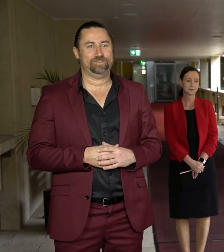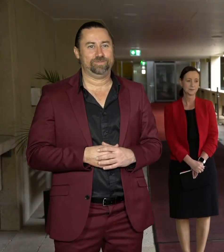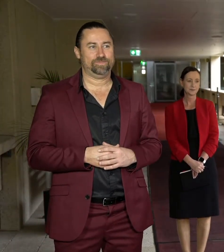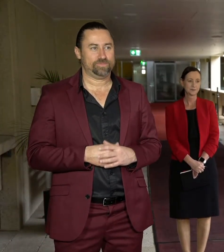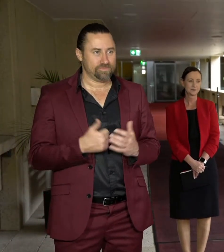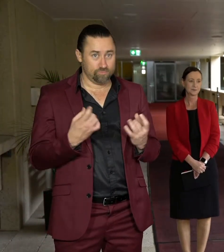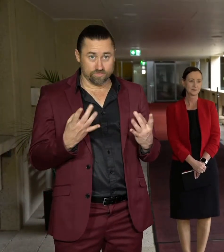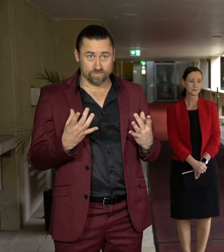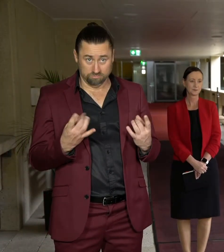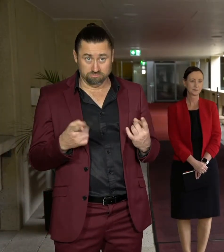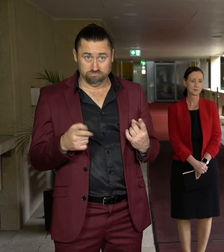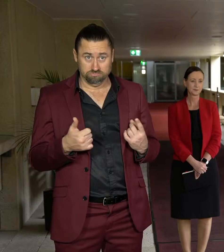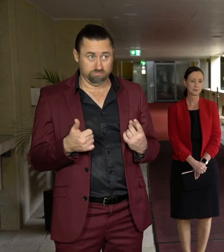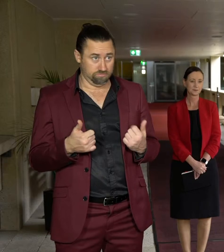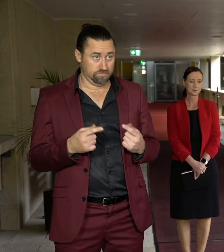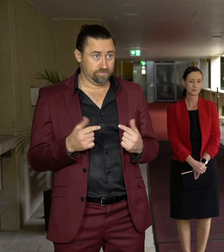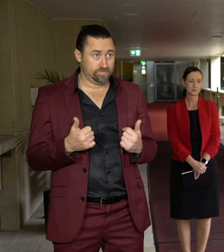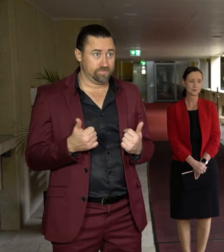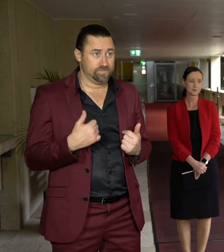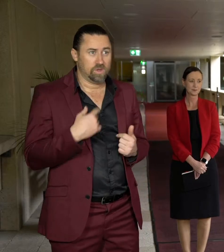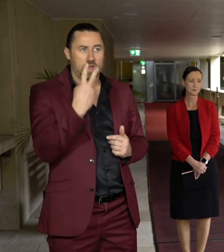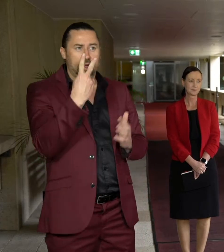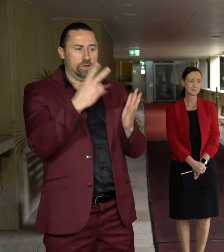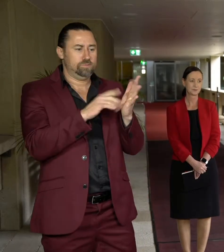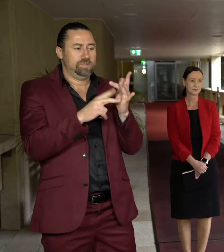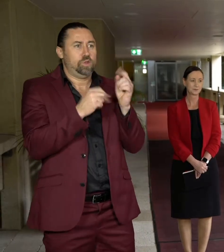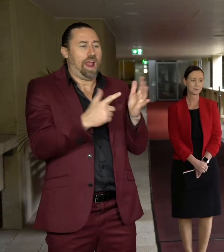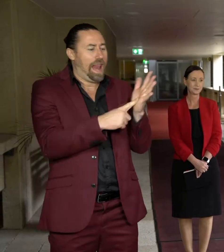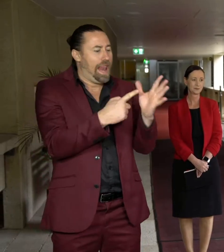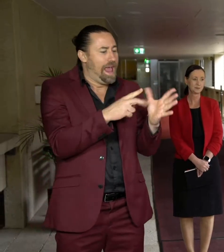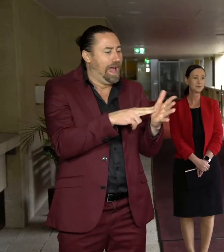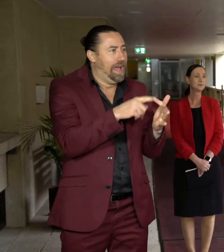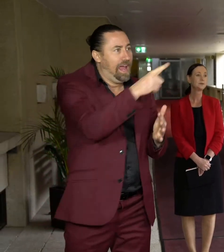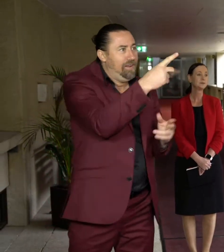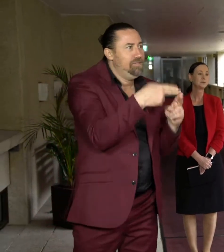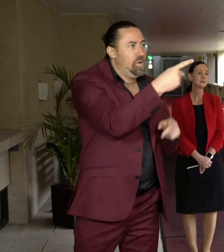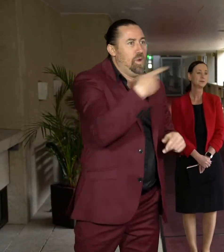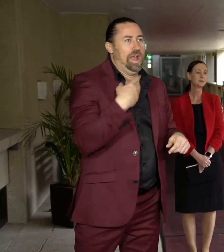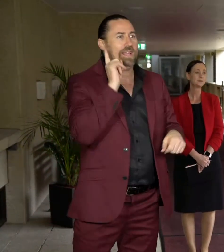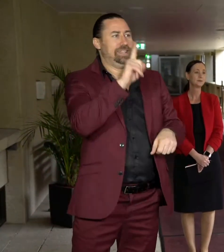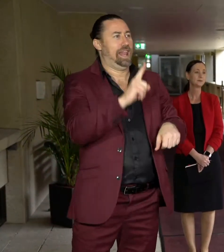Everyone's all set up? 2 minutes early today, Lane, just for you. Made up for yesterday.